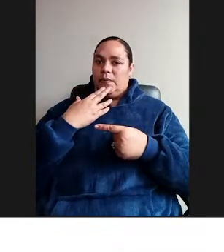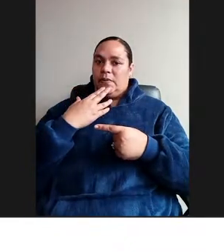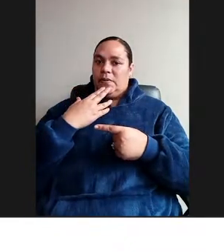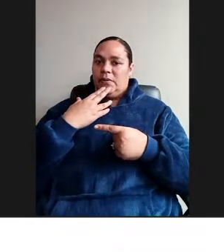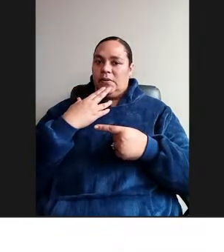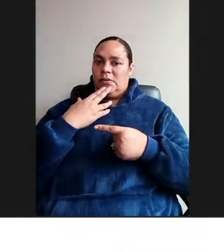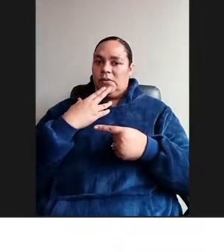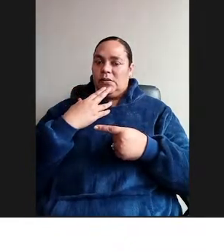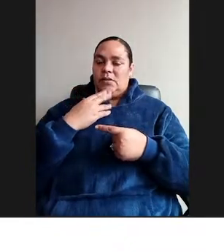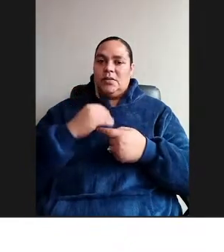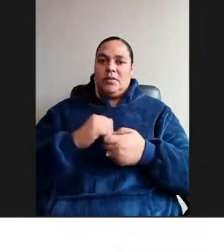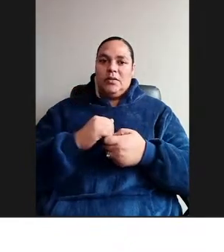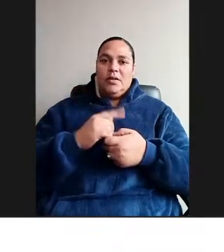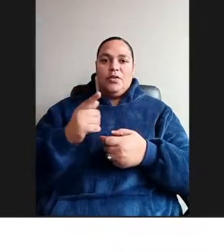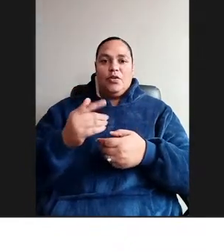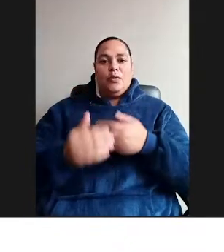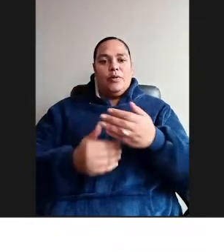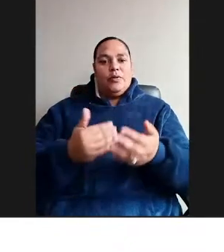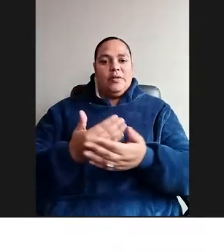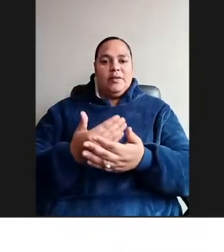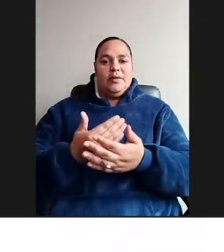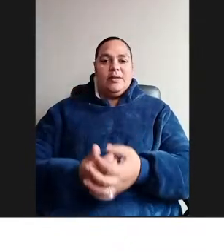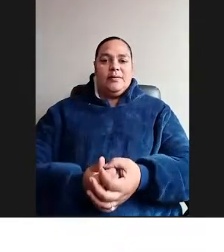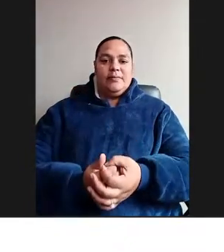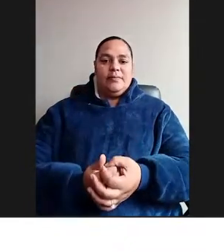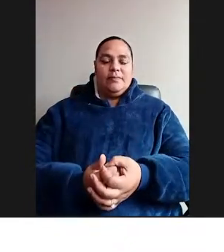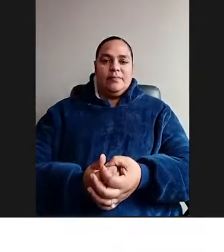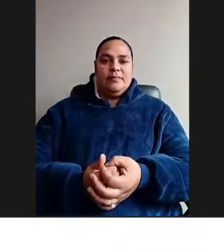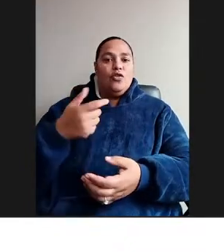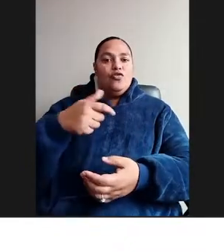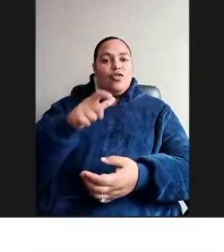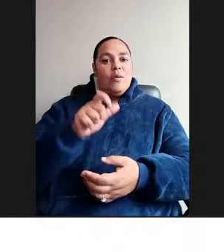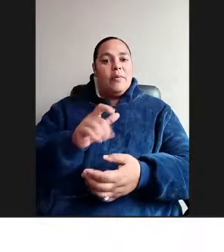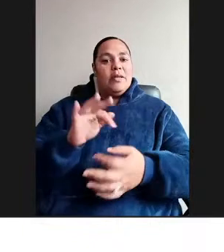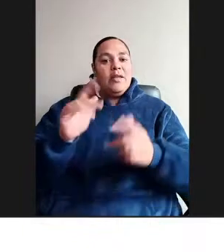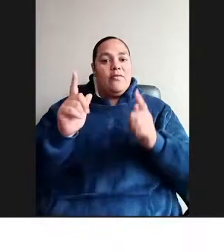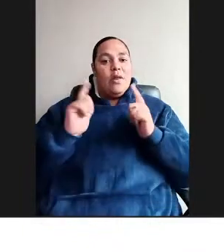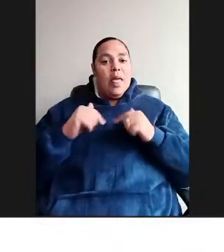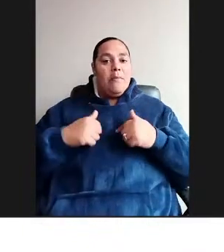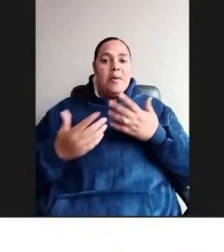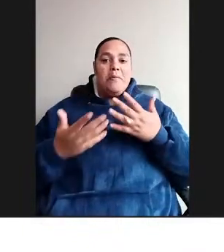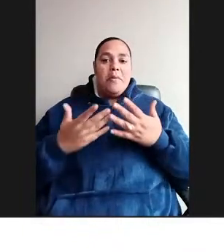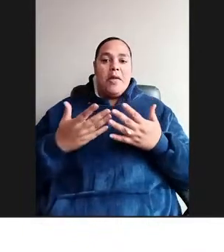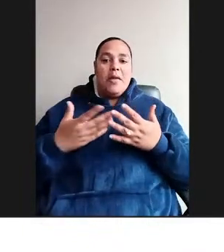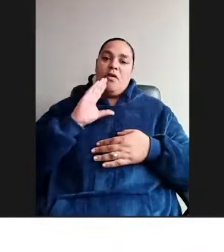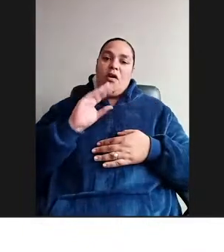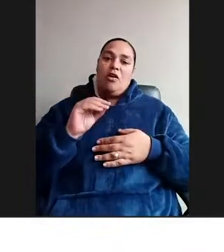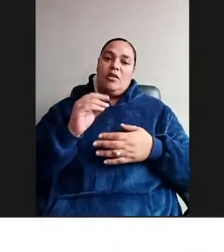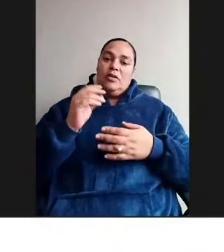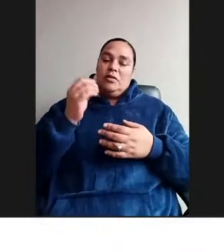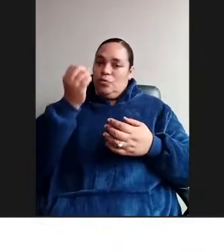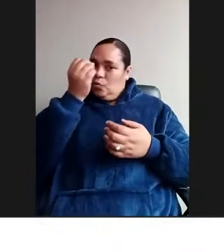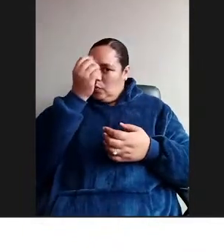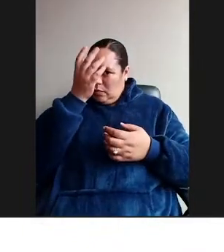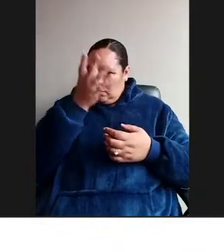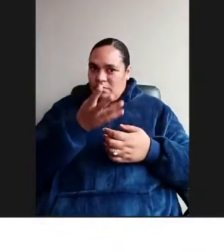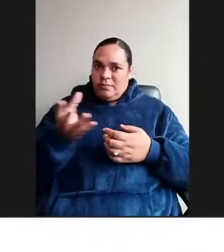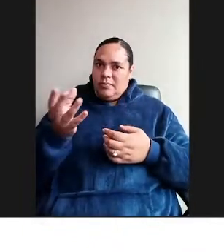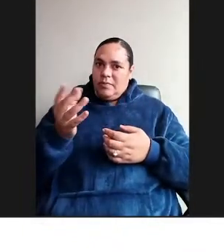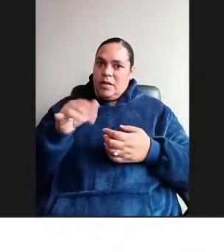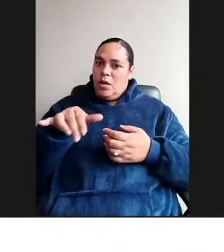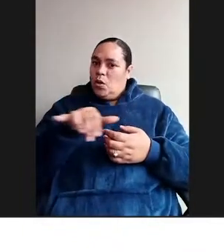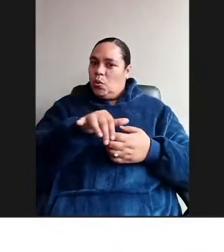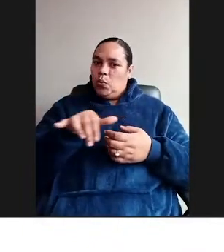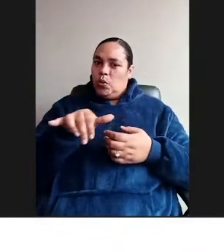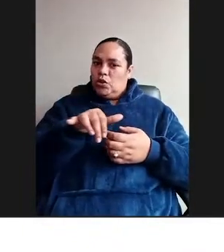You may proceed. Chairperson, if you would allow me, maybe just Chairperson, just to give an indication of which of the presentations will